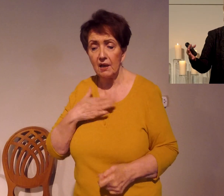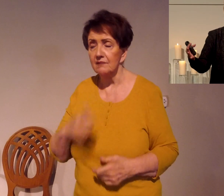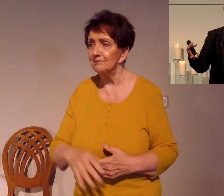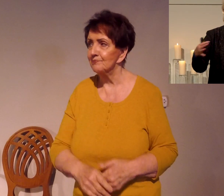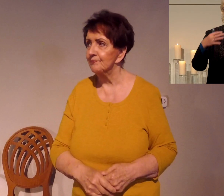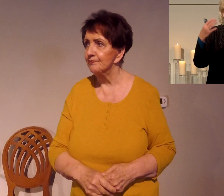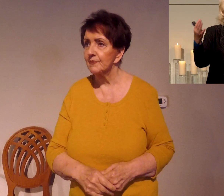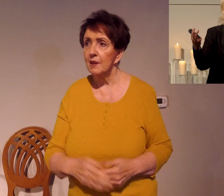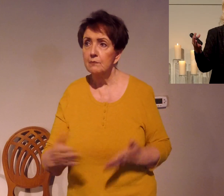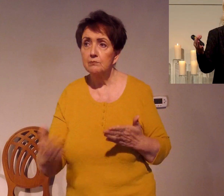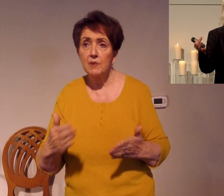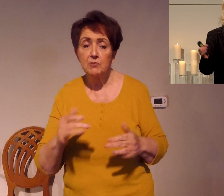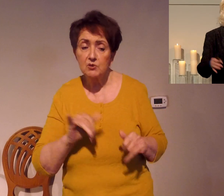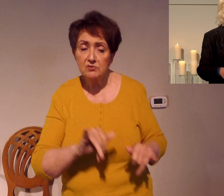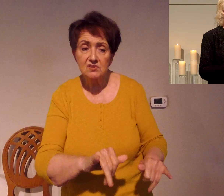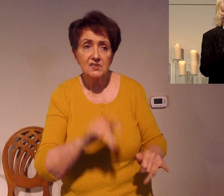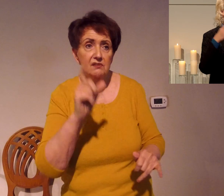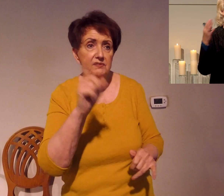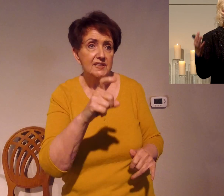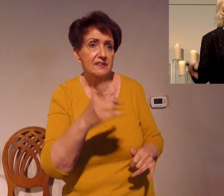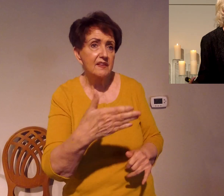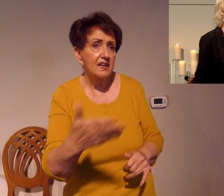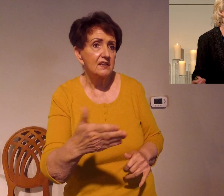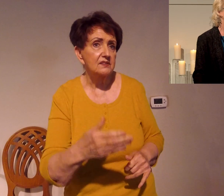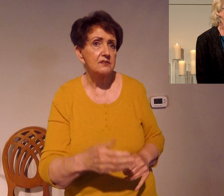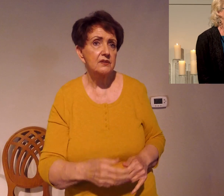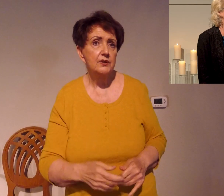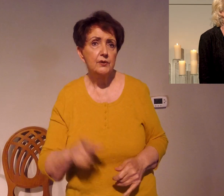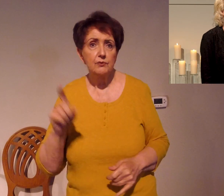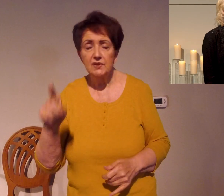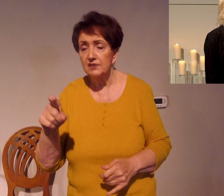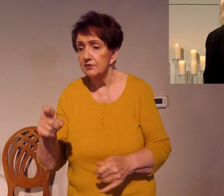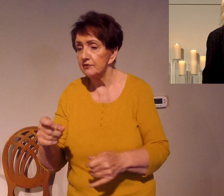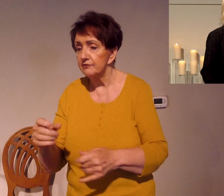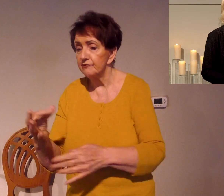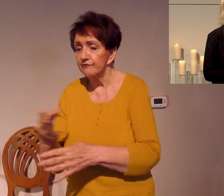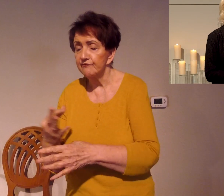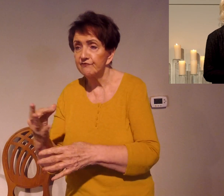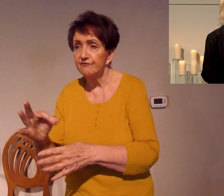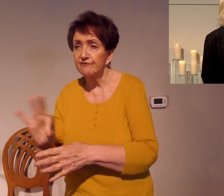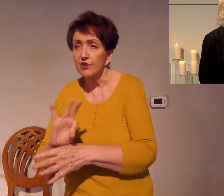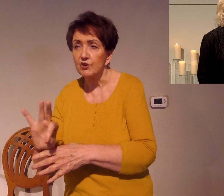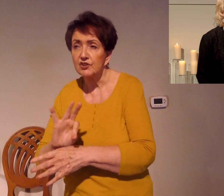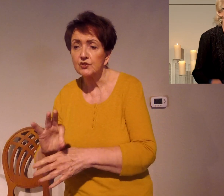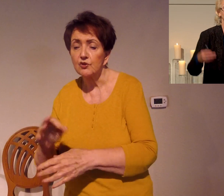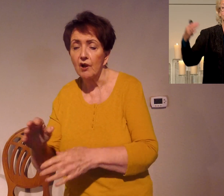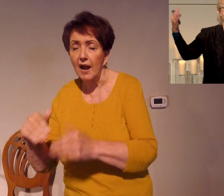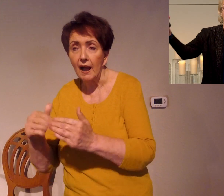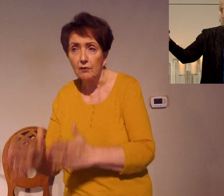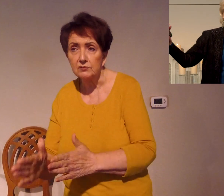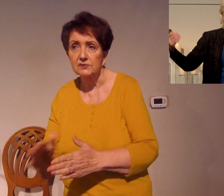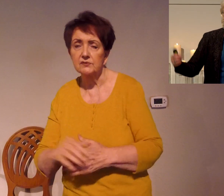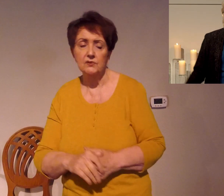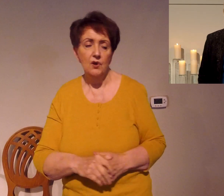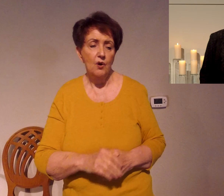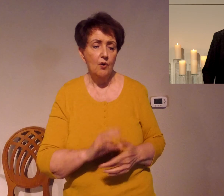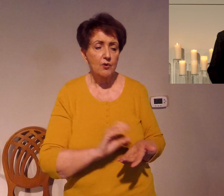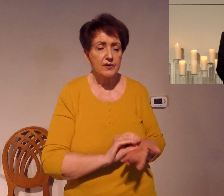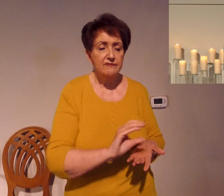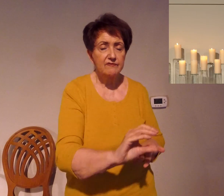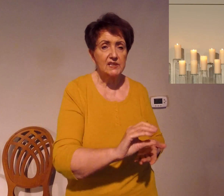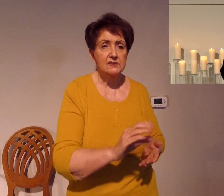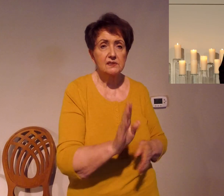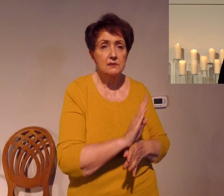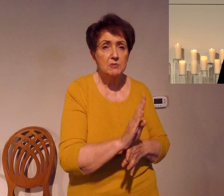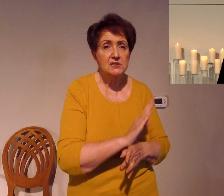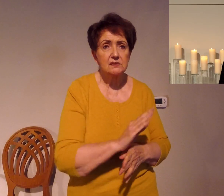need stuff. You might want to refurnish your house. You might need money to invest in a business or to buy art supplies or